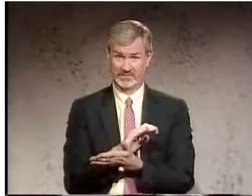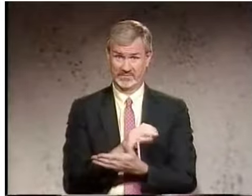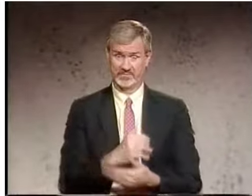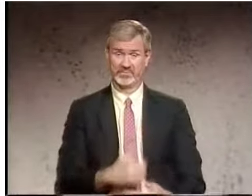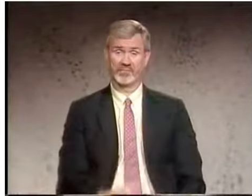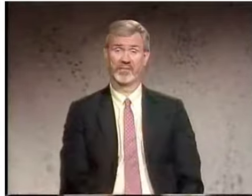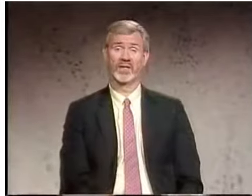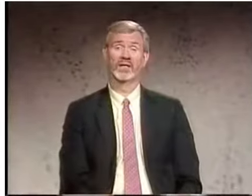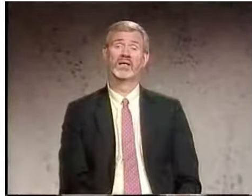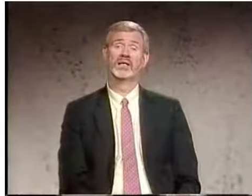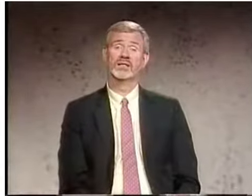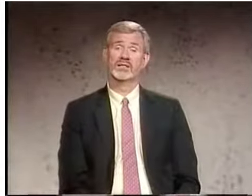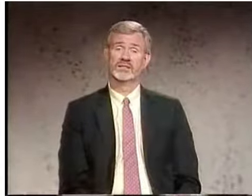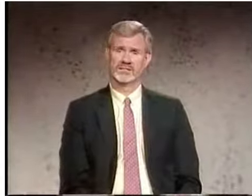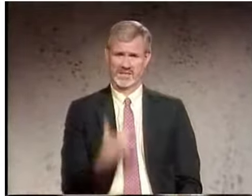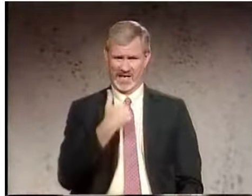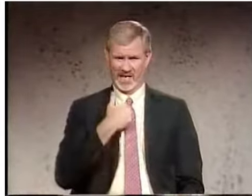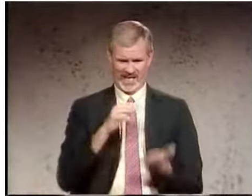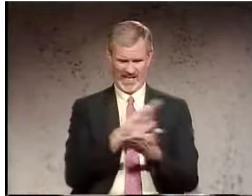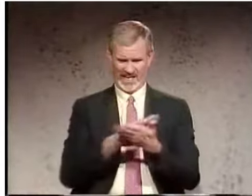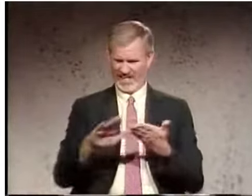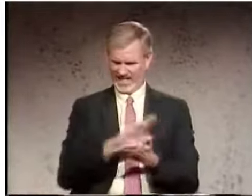I threw away a lot of papers on my desk.